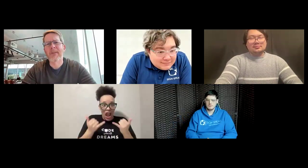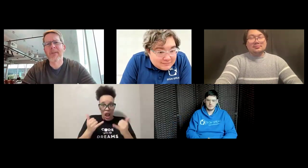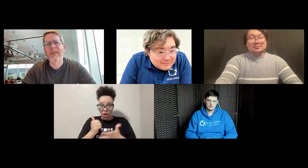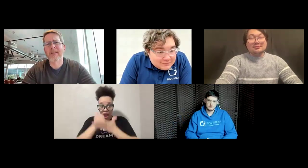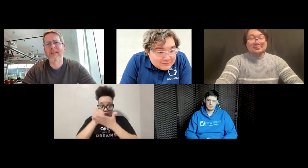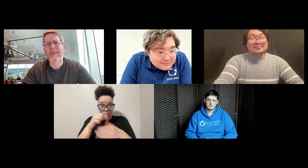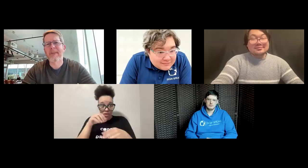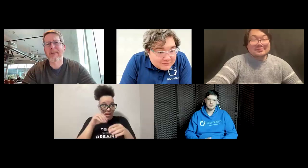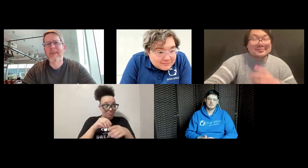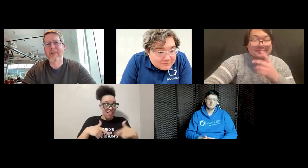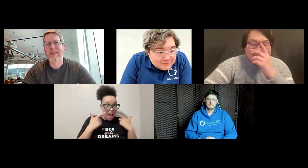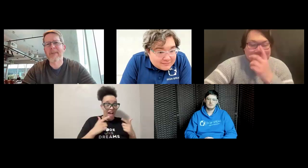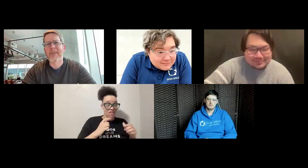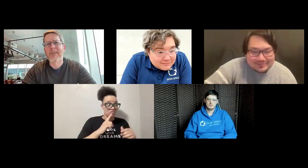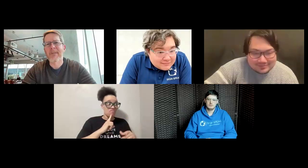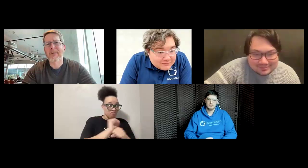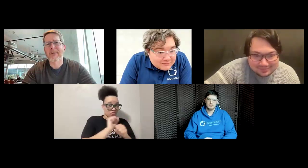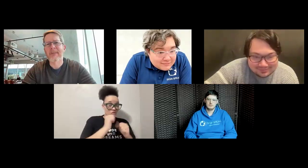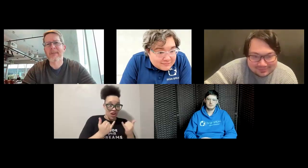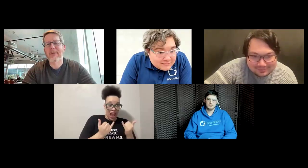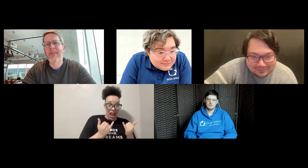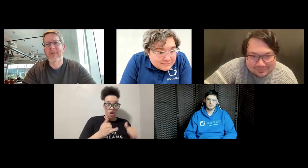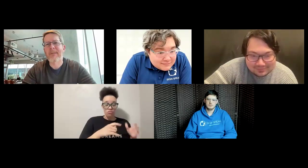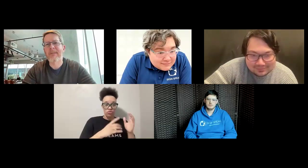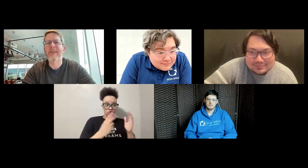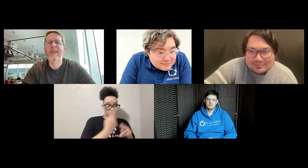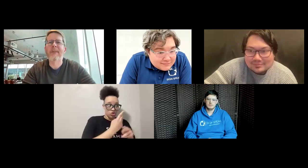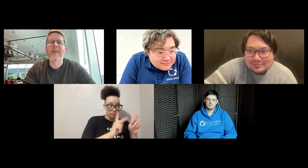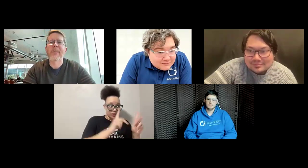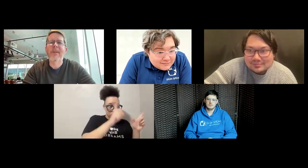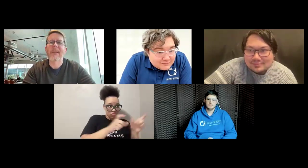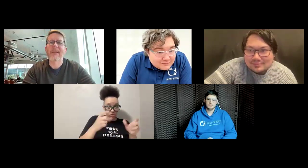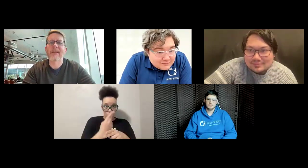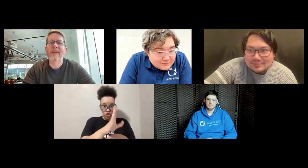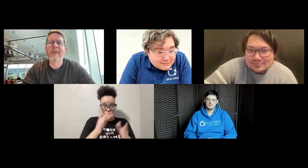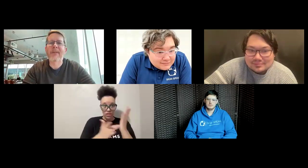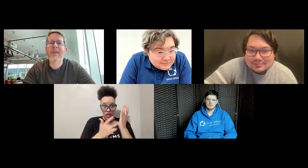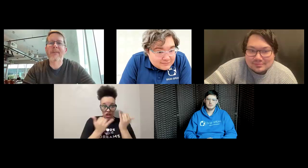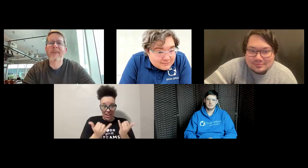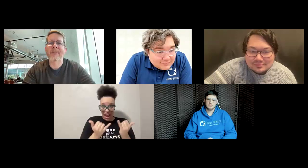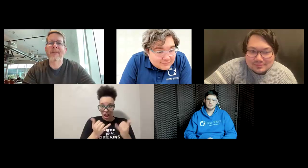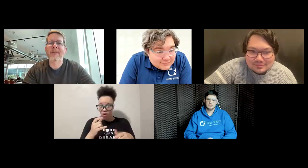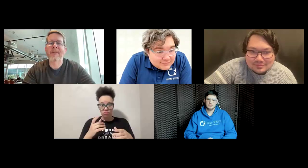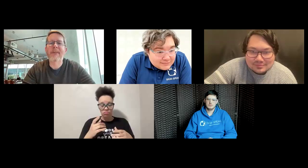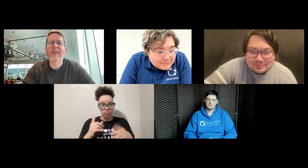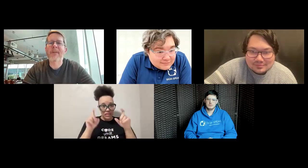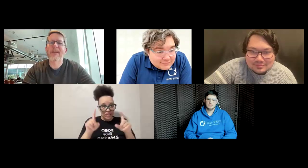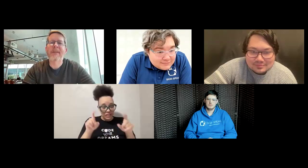Yeah, well said. I think technology nowadays, in the use of it in life, people have a lot of technology